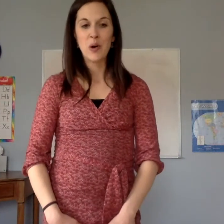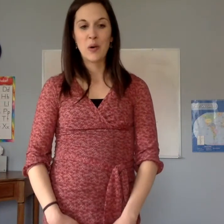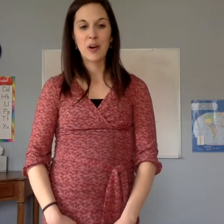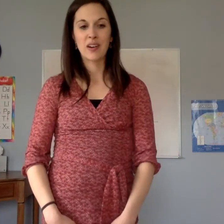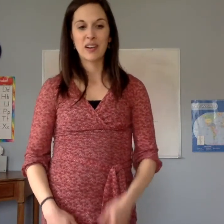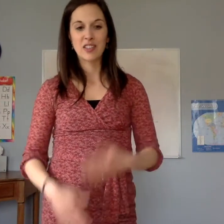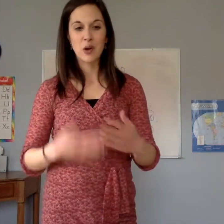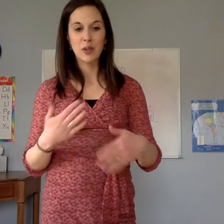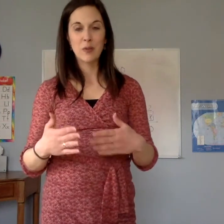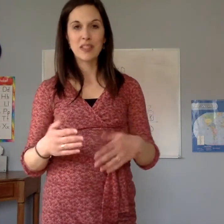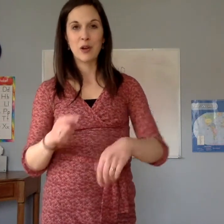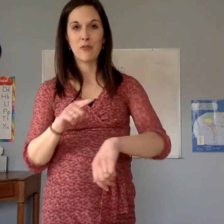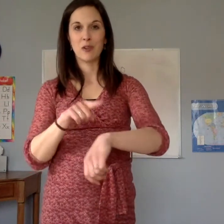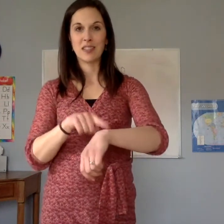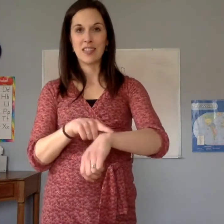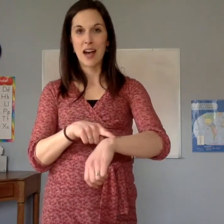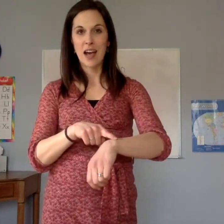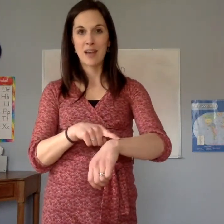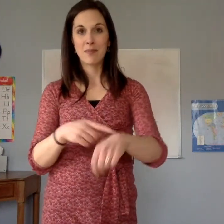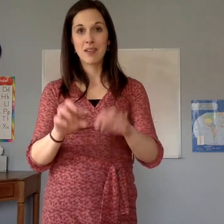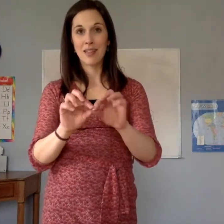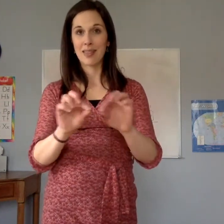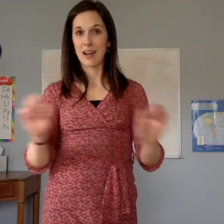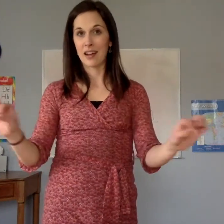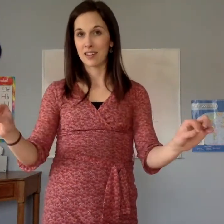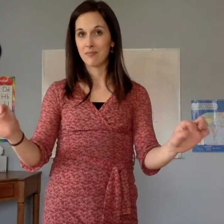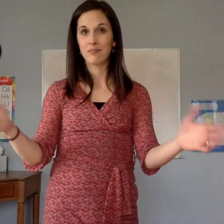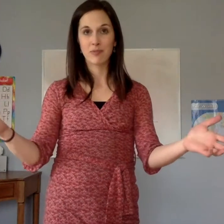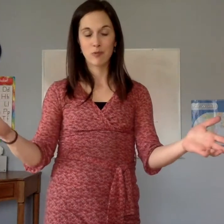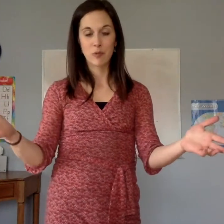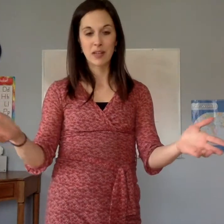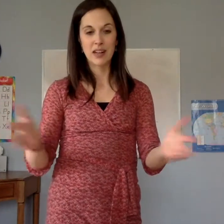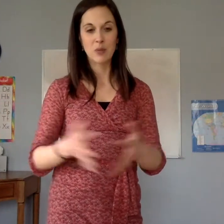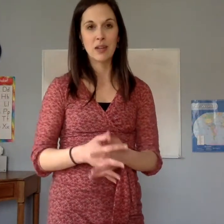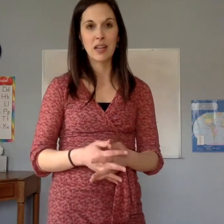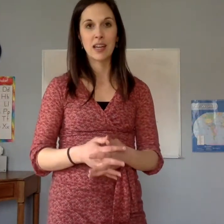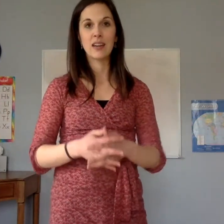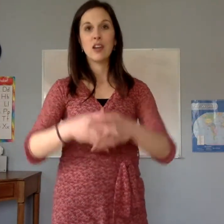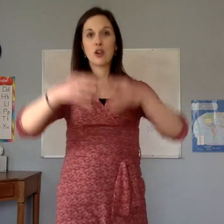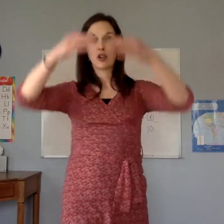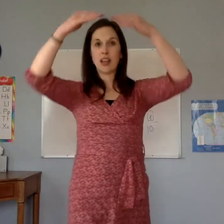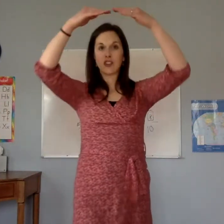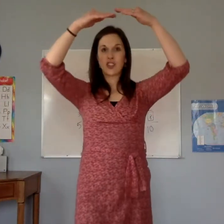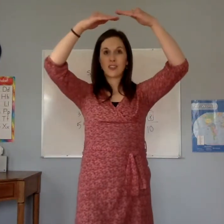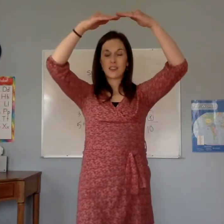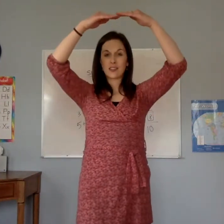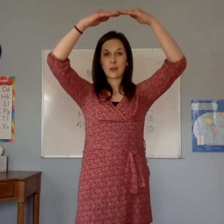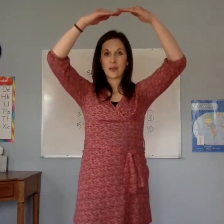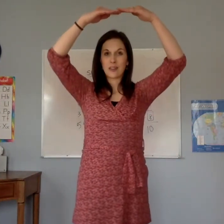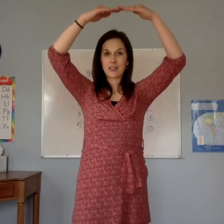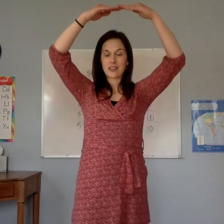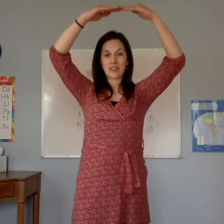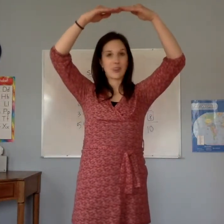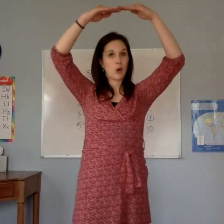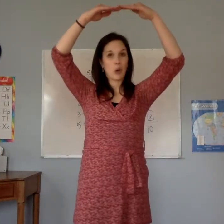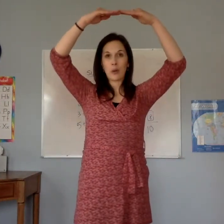so to go a little bit slower, of course, timeline, repeated at the beginning. Creation is always like the whole